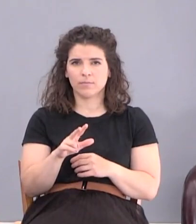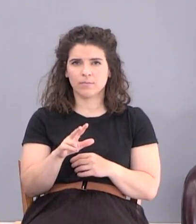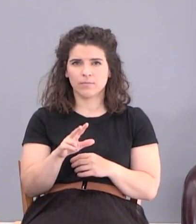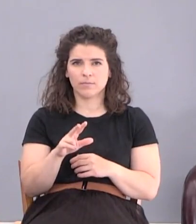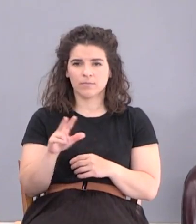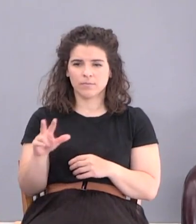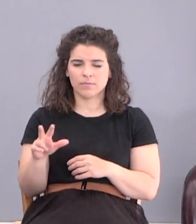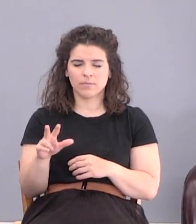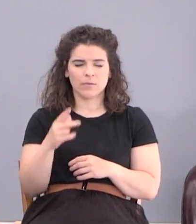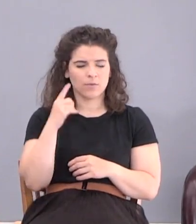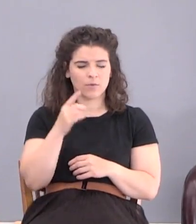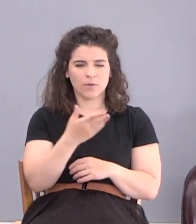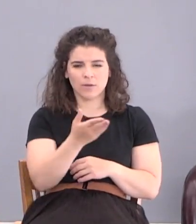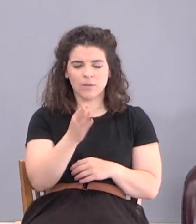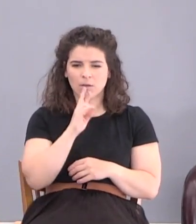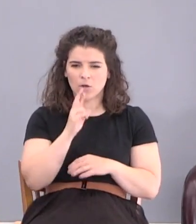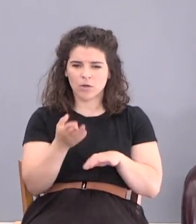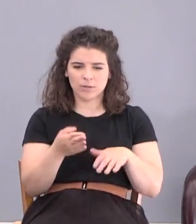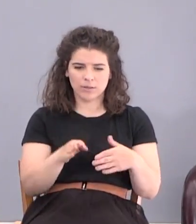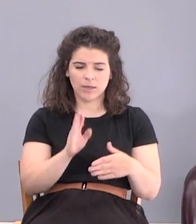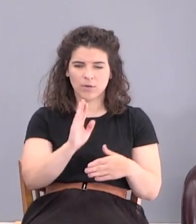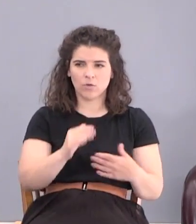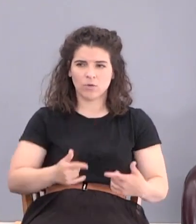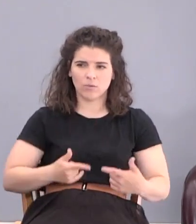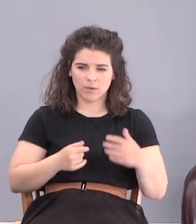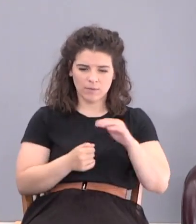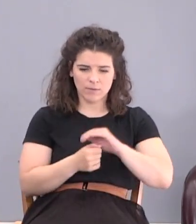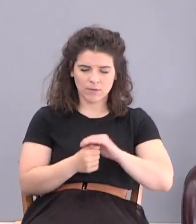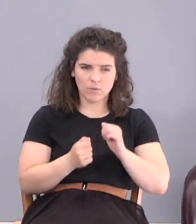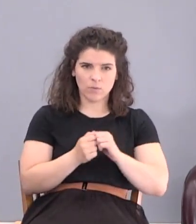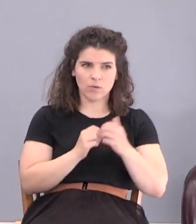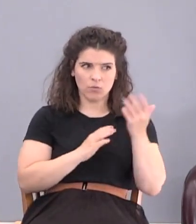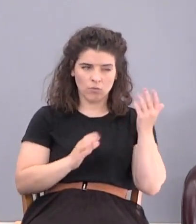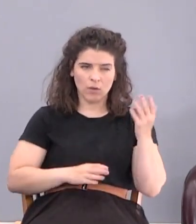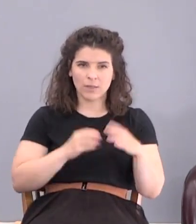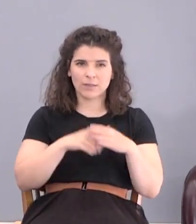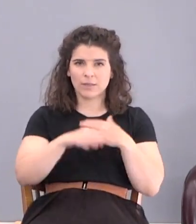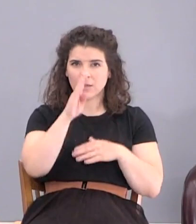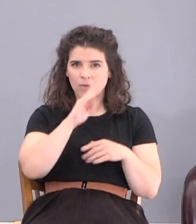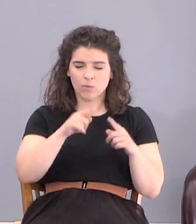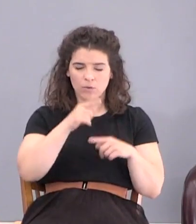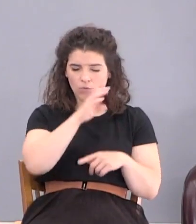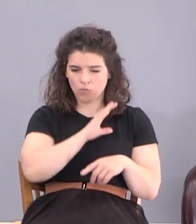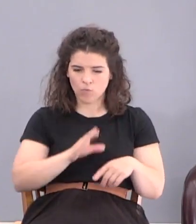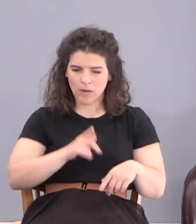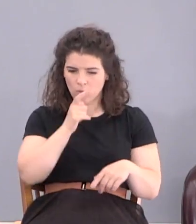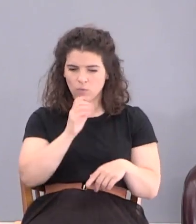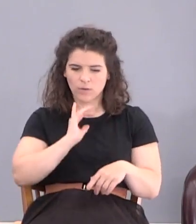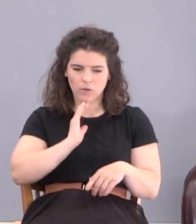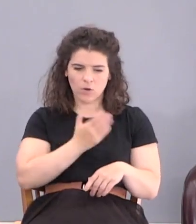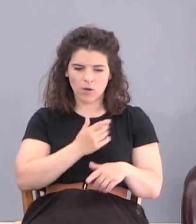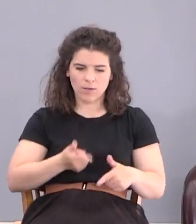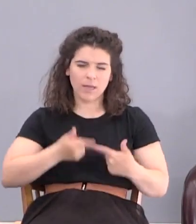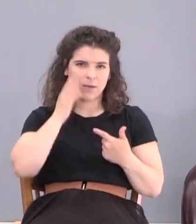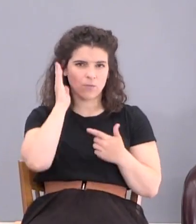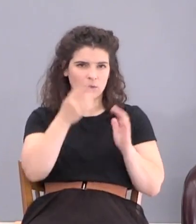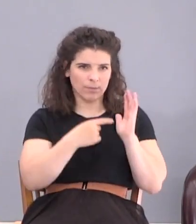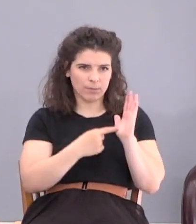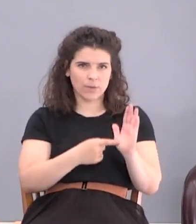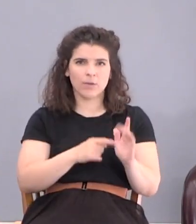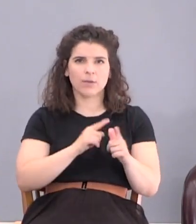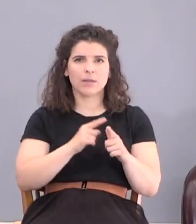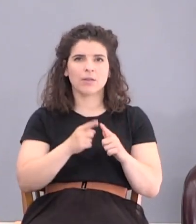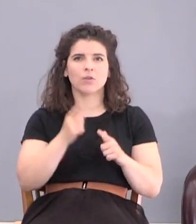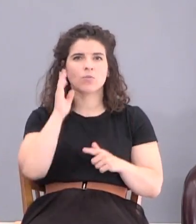3, verse 3, "For ye are dead, and your life is hid with Christ in God. When Christ, who is our life, shall appear, then shall ye